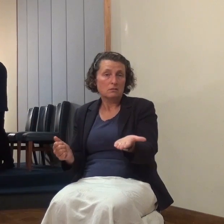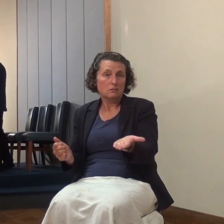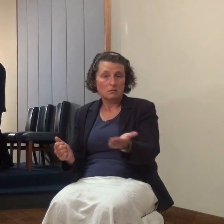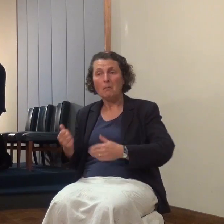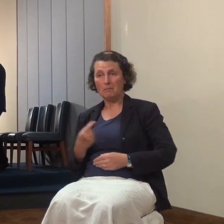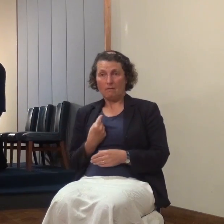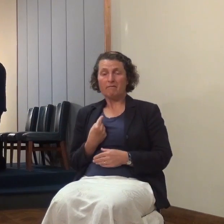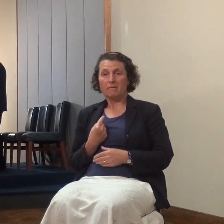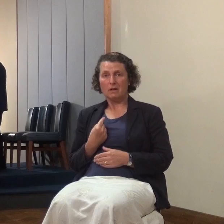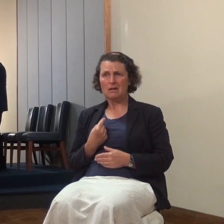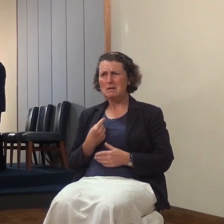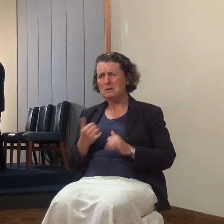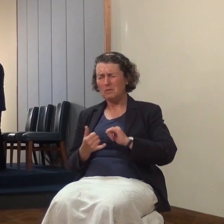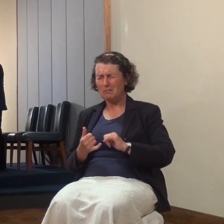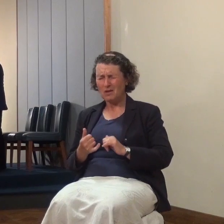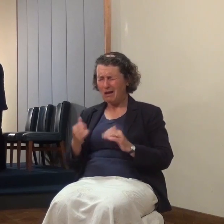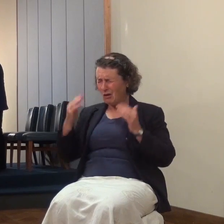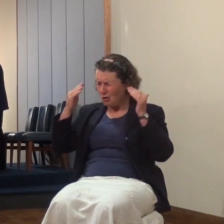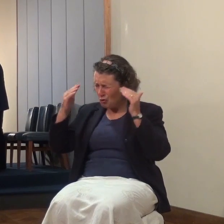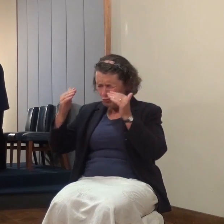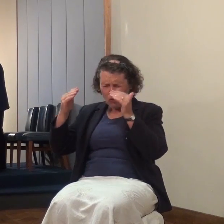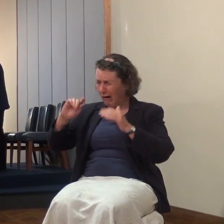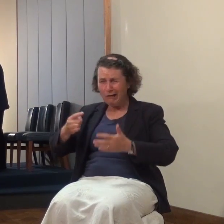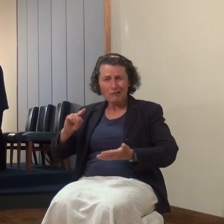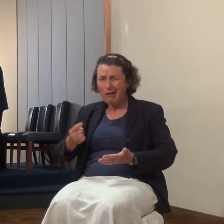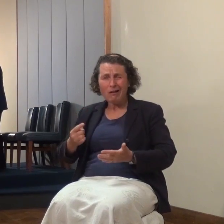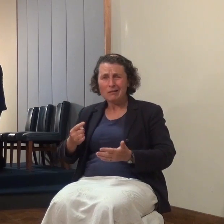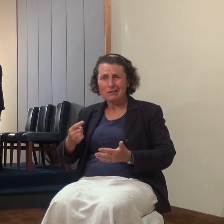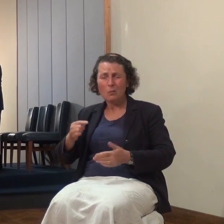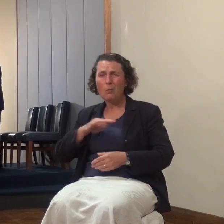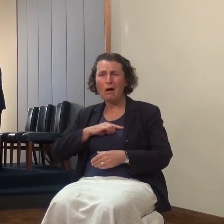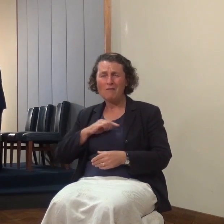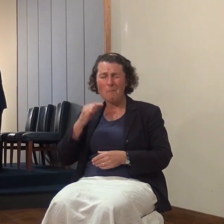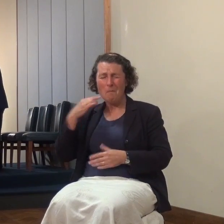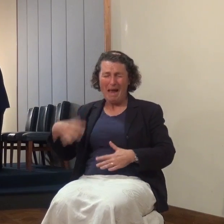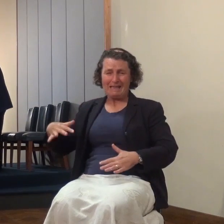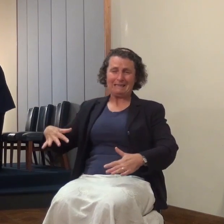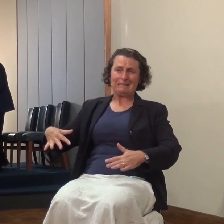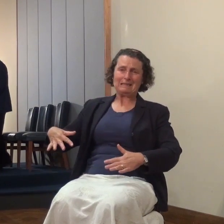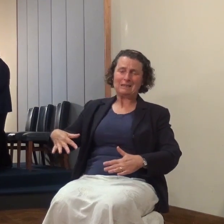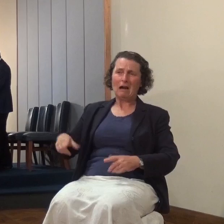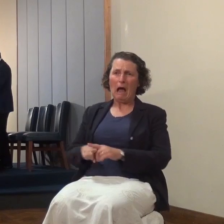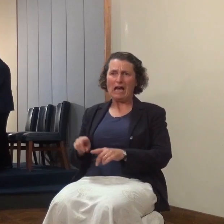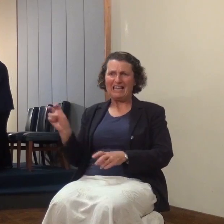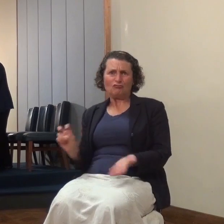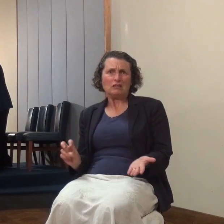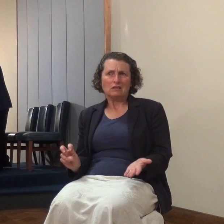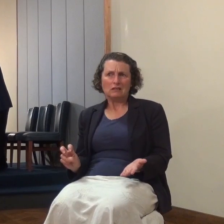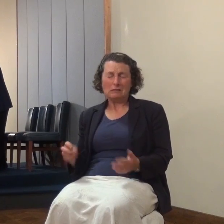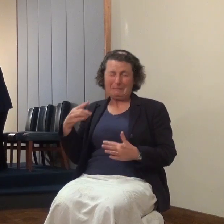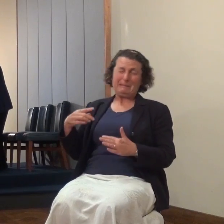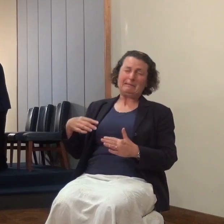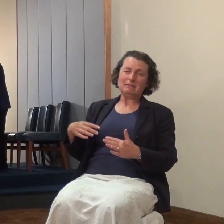sometimes very hard work to be able to concentrate, knowing that you're about to be suddenly convulsed with an electric shock-like pain at any